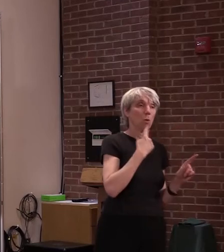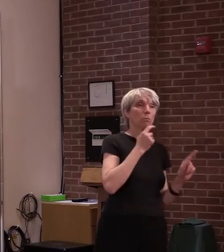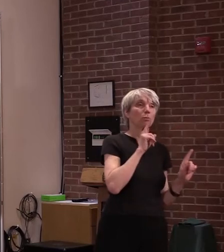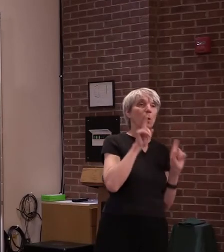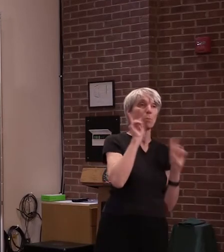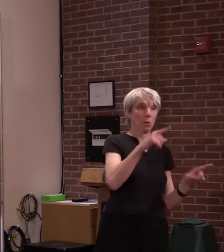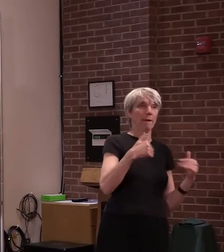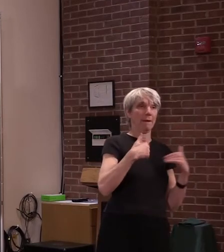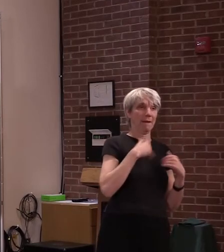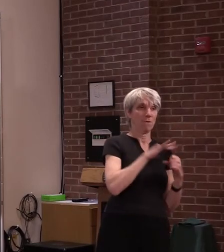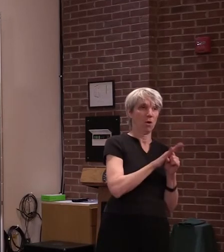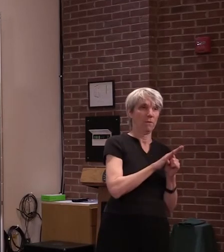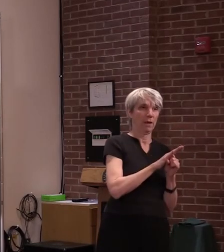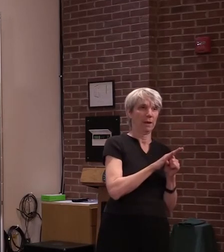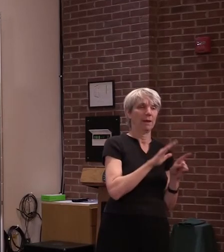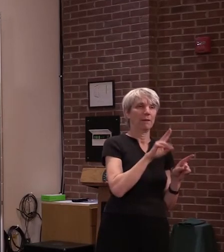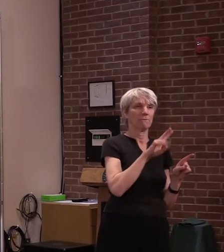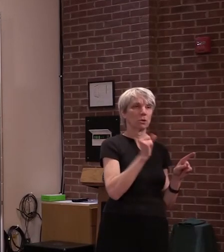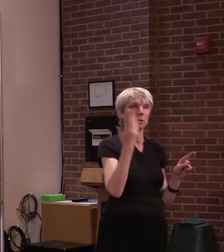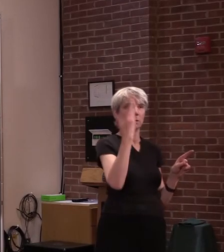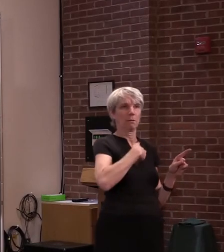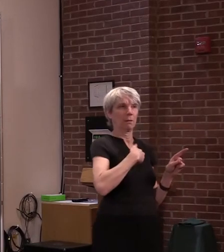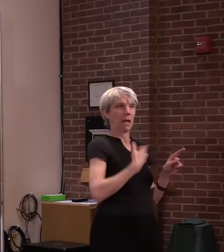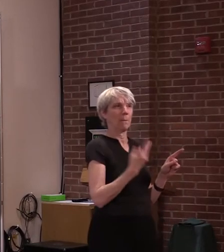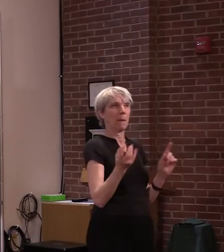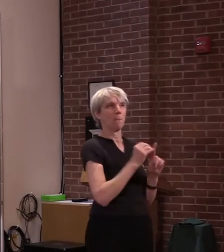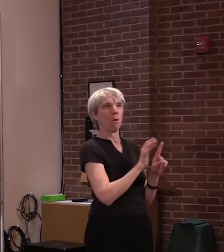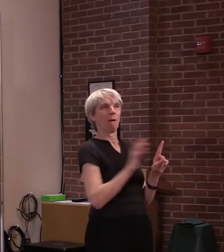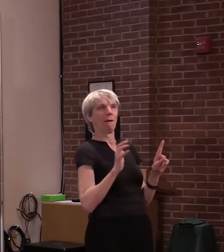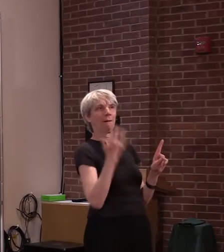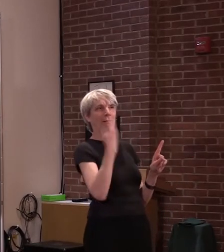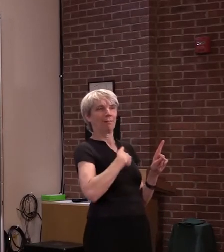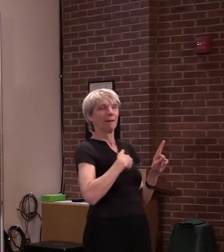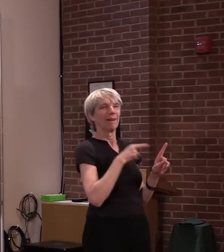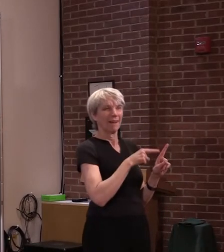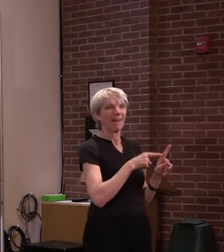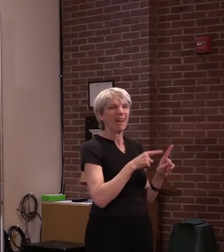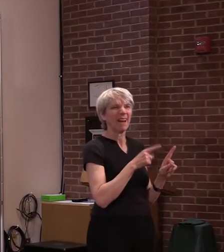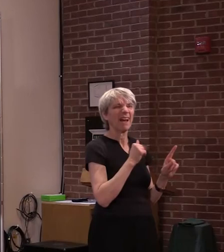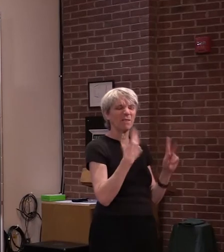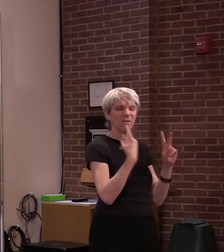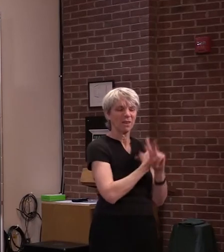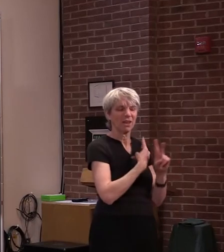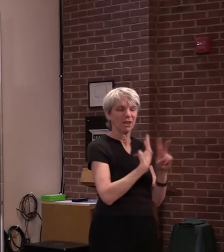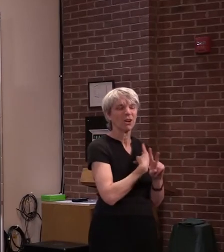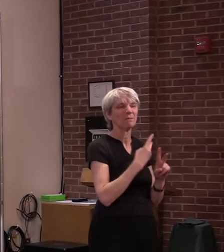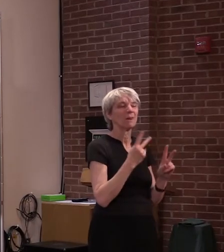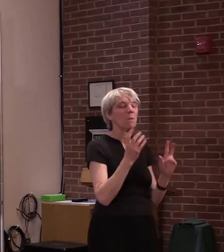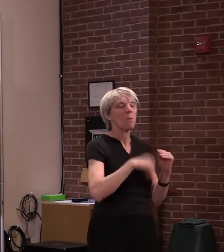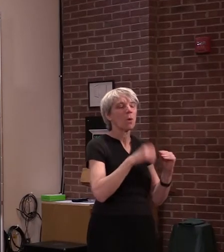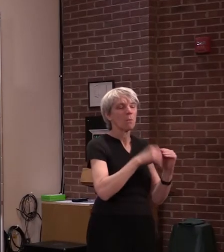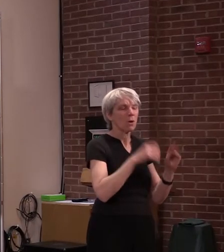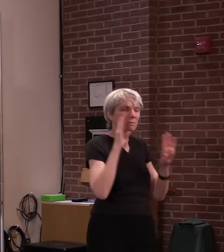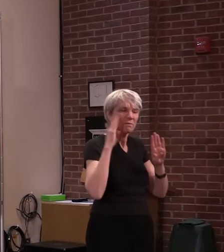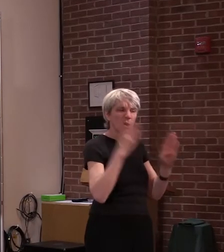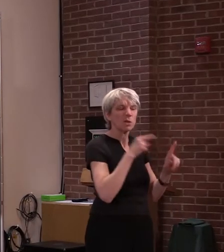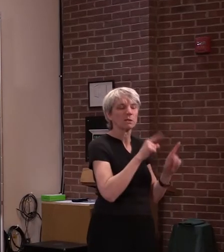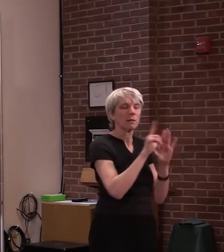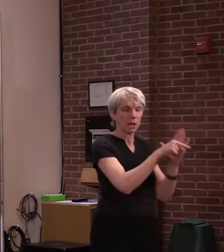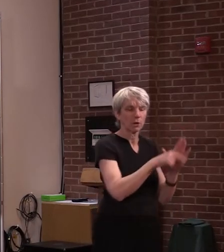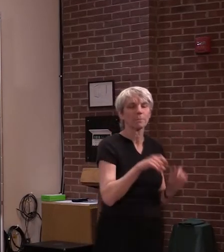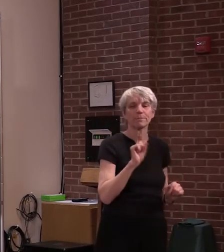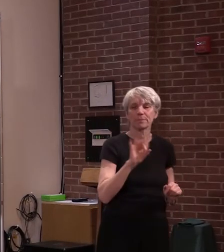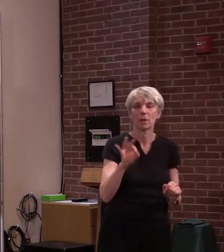So we've been doing that, you know, throughout, and we'll continue to do that, certainly. It might become even more critical as we move forward. All right, great.